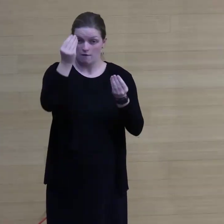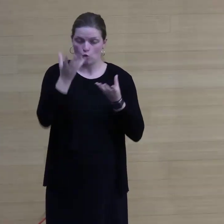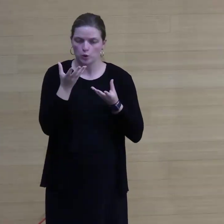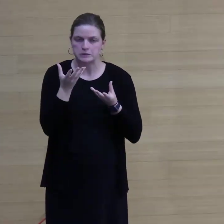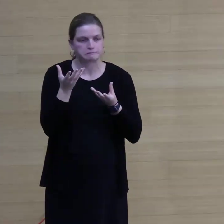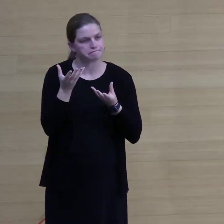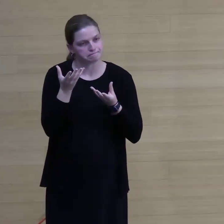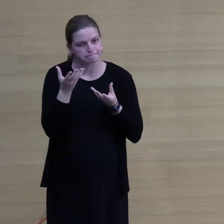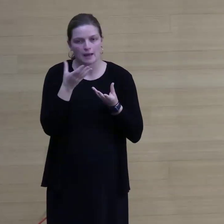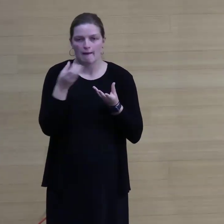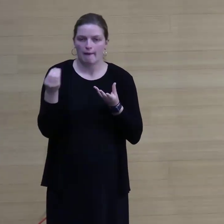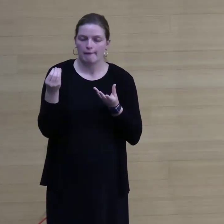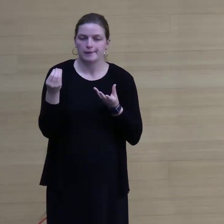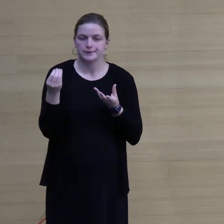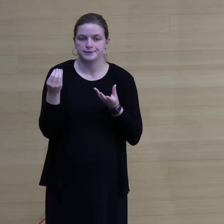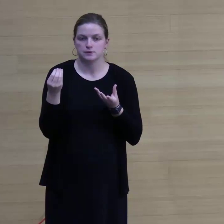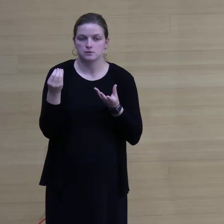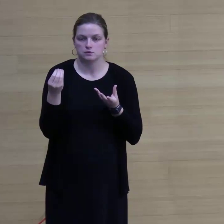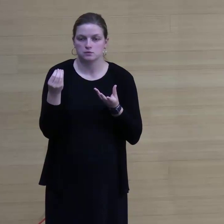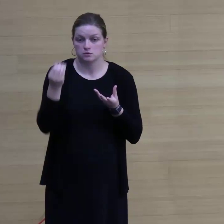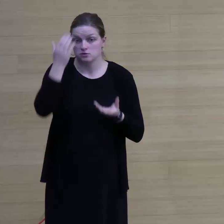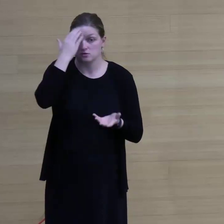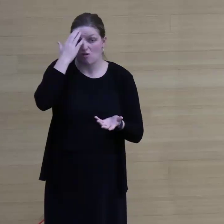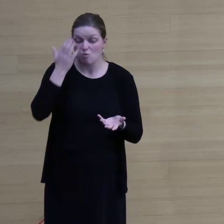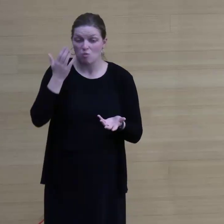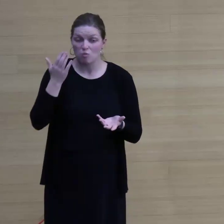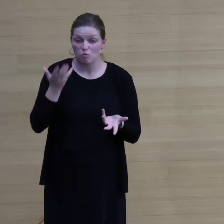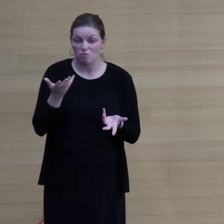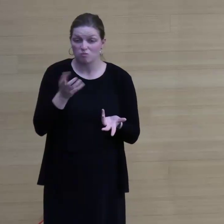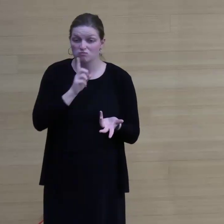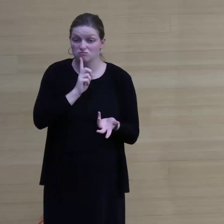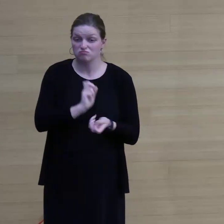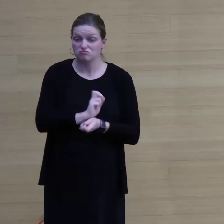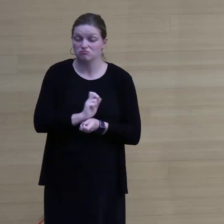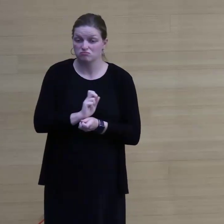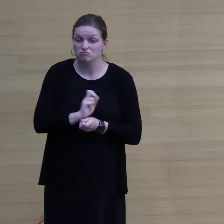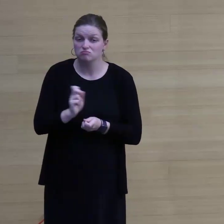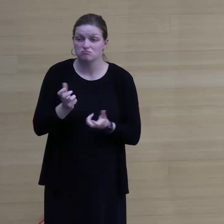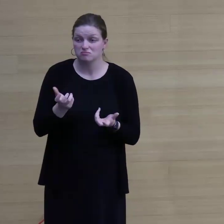uninformed. And, you know, and it really is like,